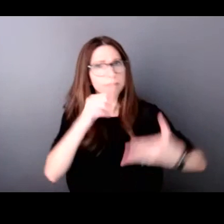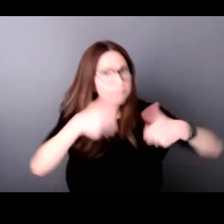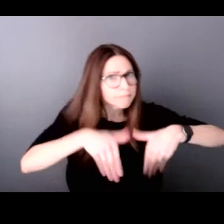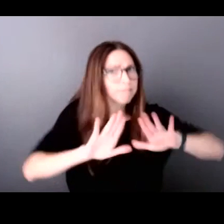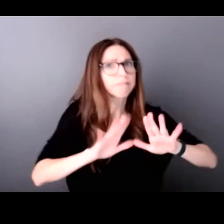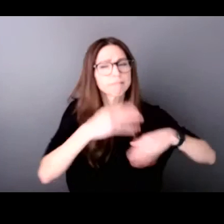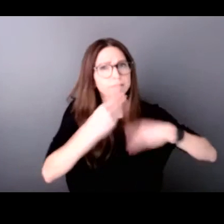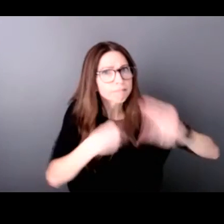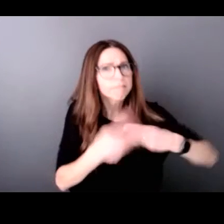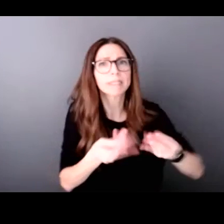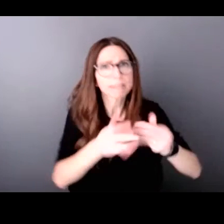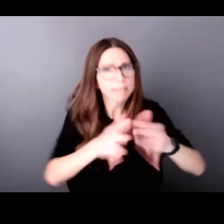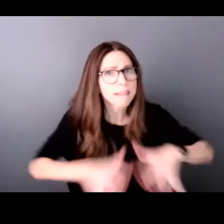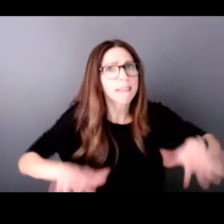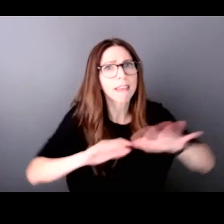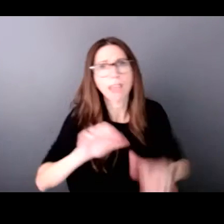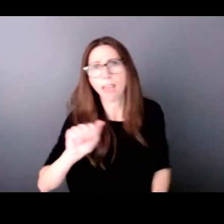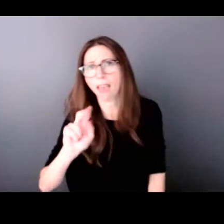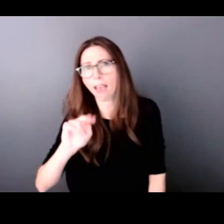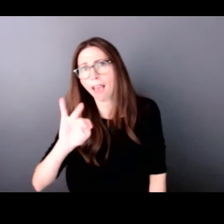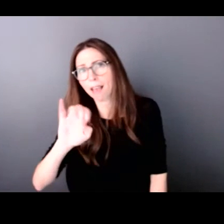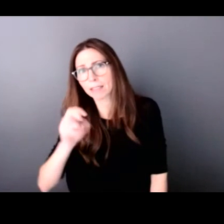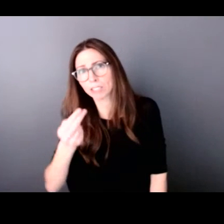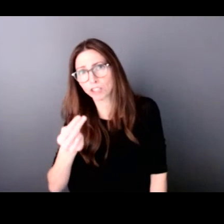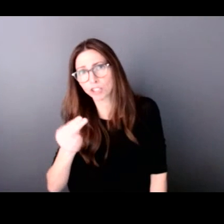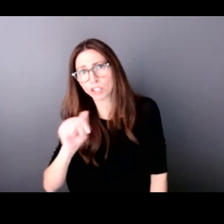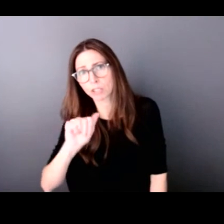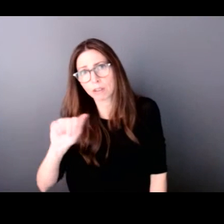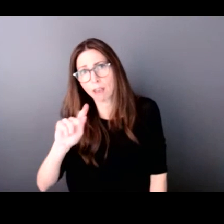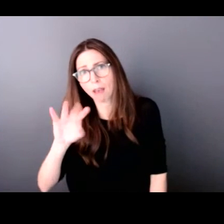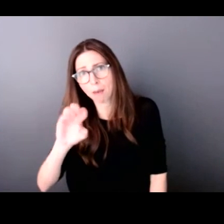territories of the Anishinaabe and Haudenosaunee peoples.